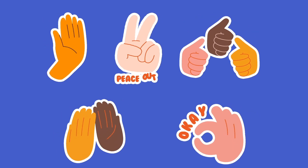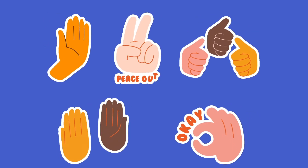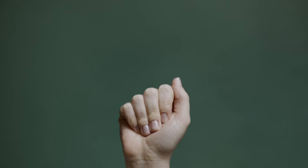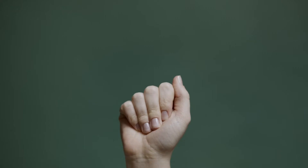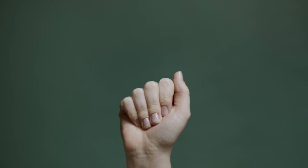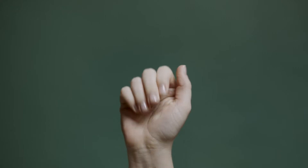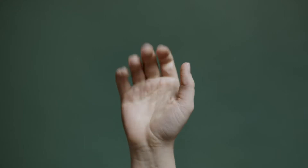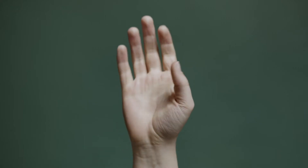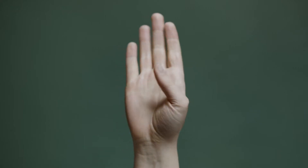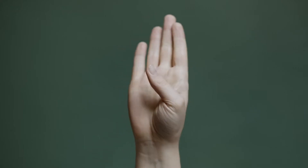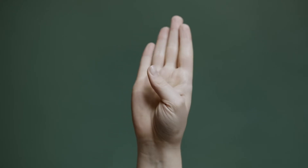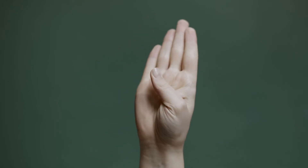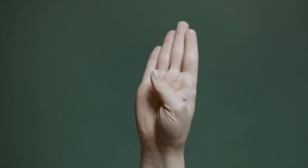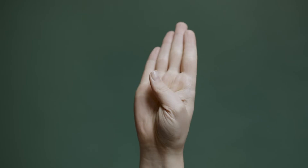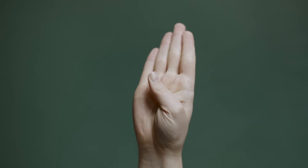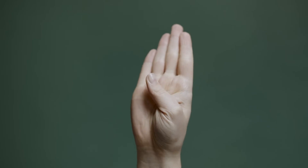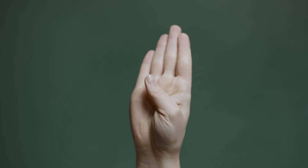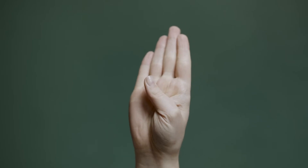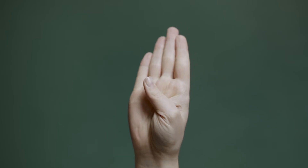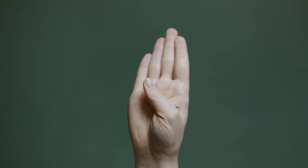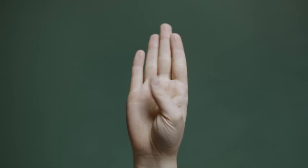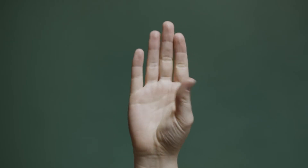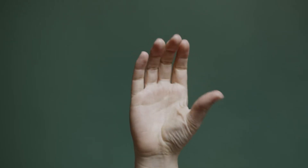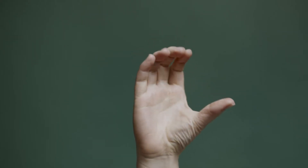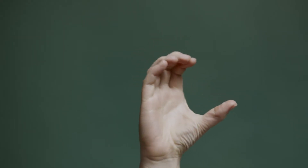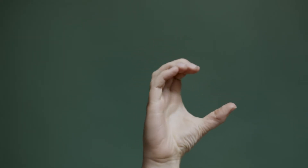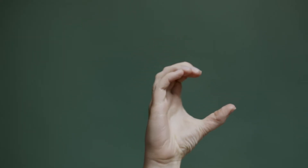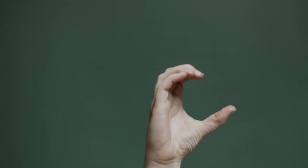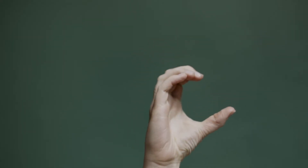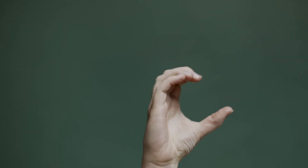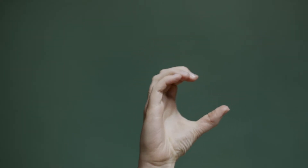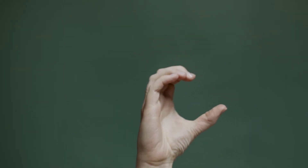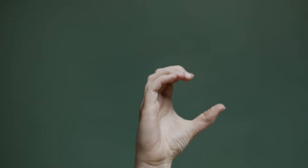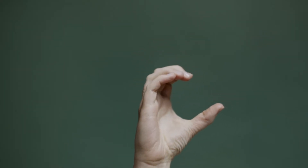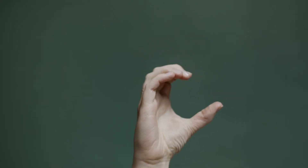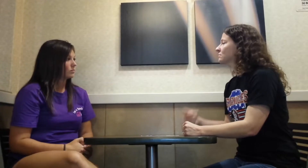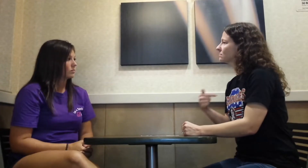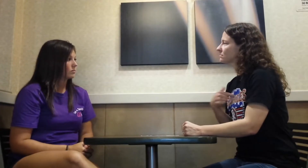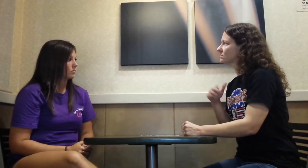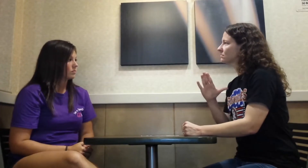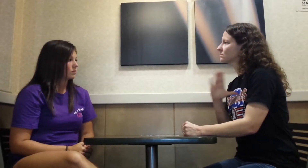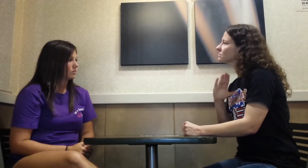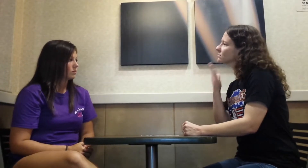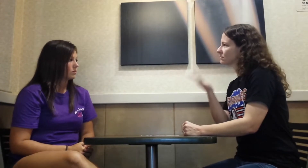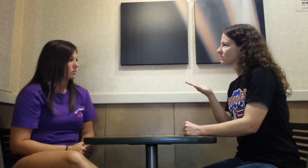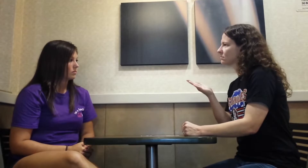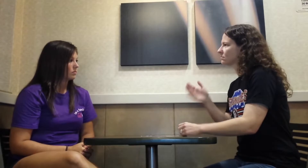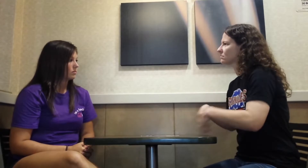During the 2022 celebration of the International Day of Sign Languages, the world will once again highlight the unity generated by our